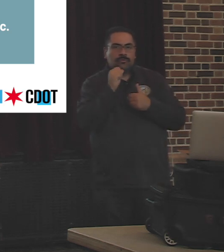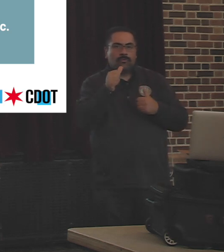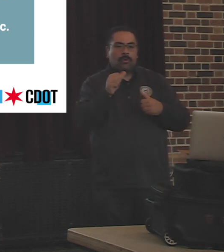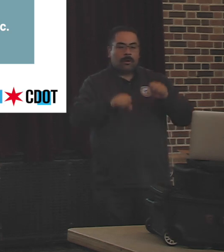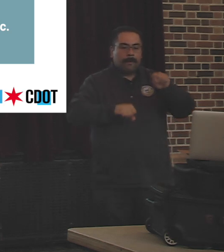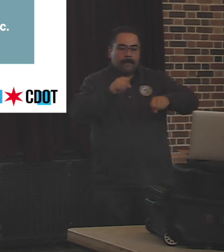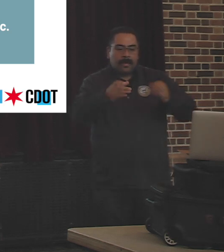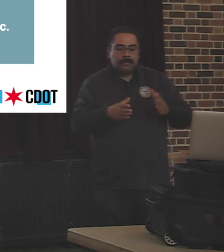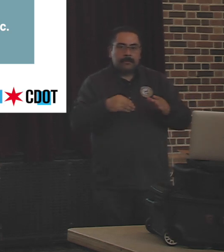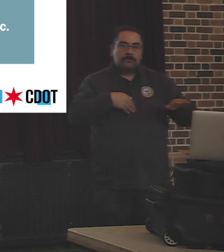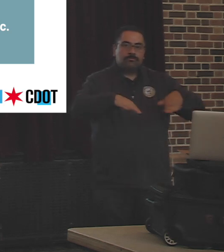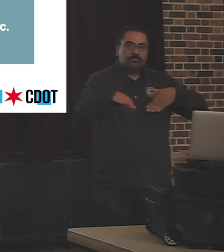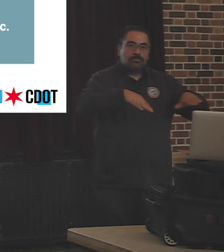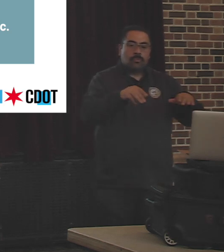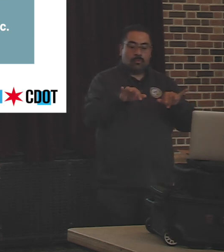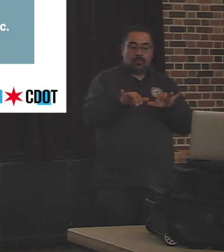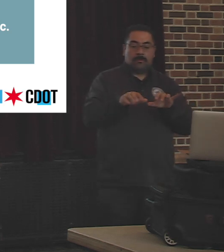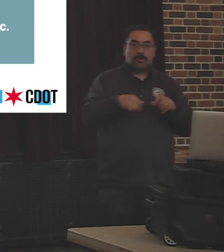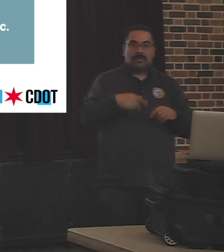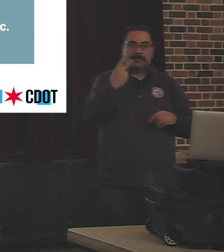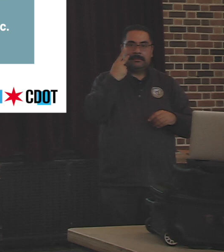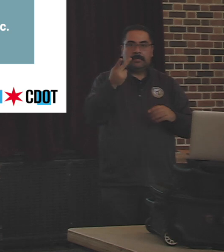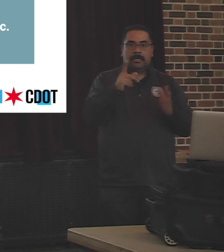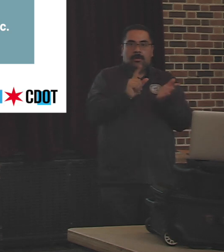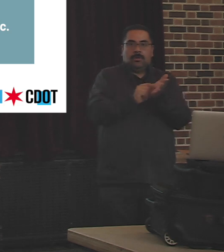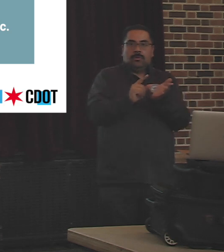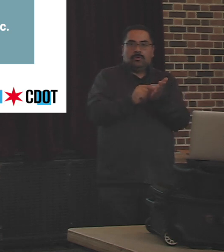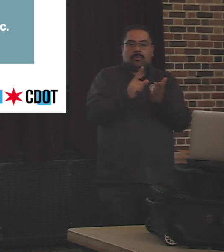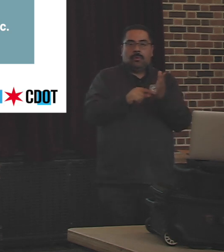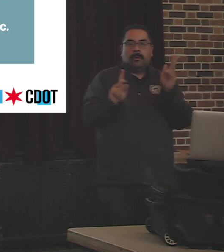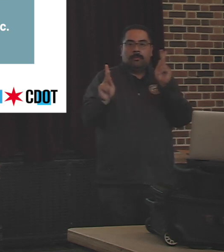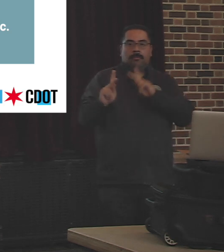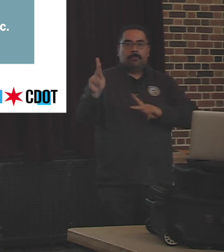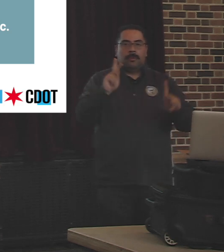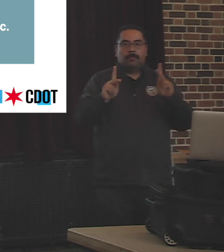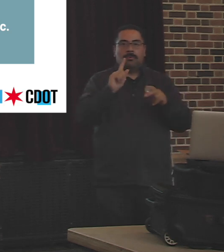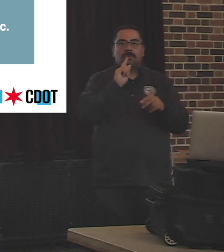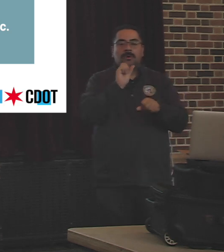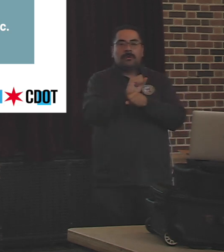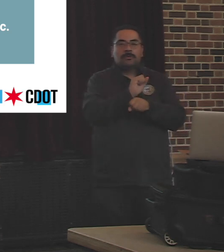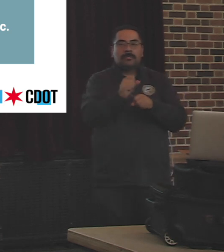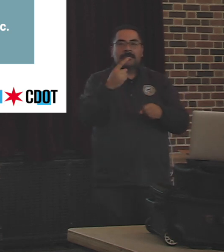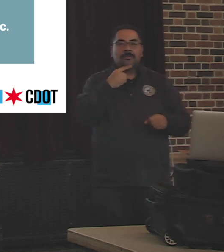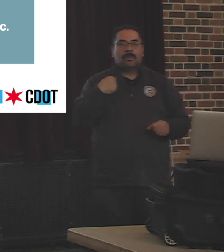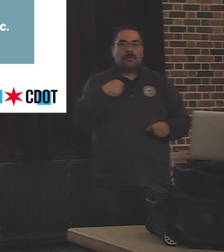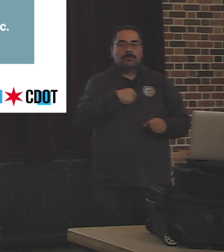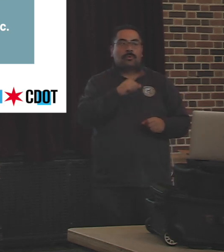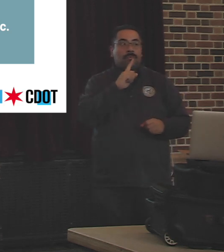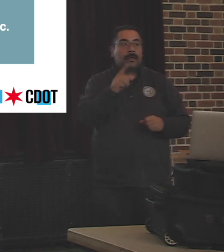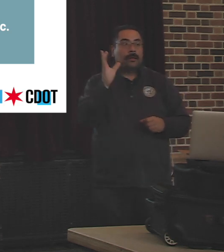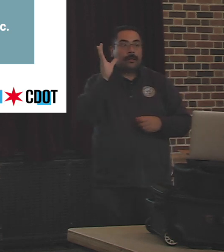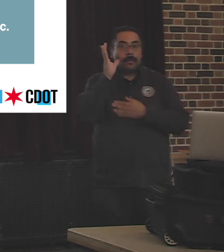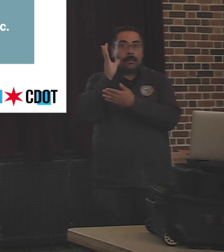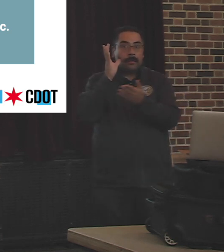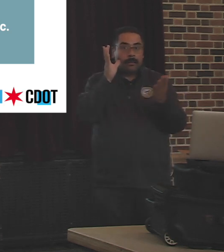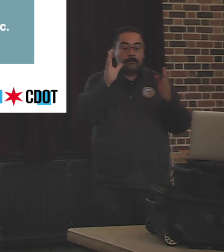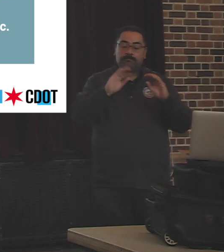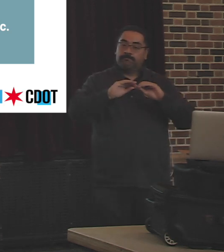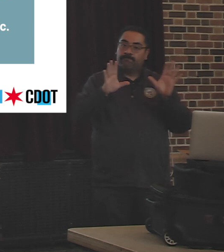into the website, you should be able to see some newsletters and what people are actually sort of telling us. So we're really hearing people loud and